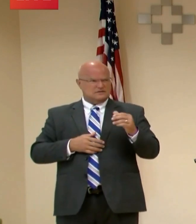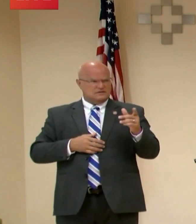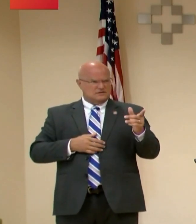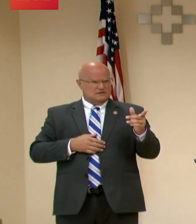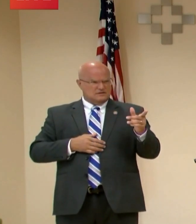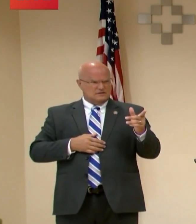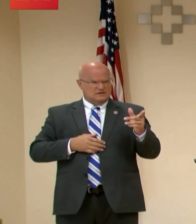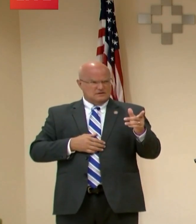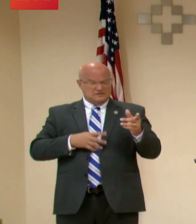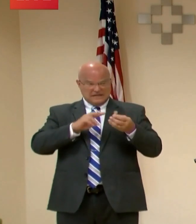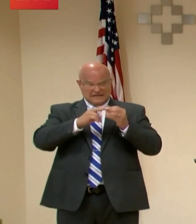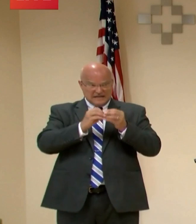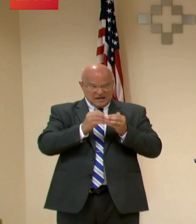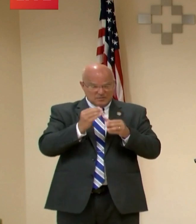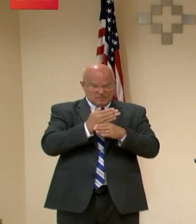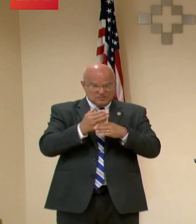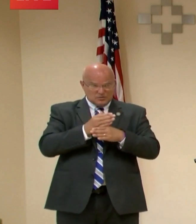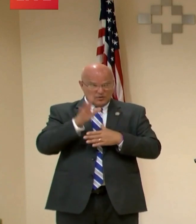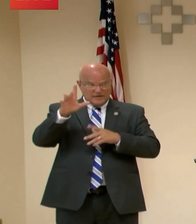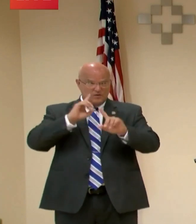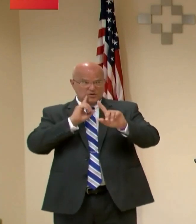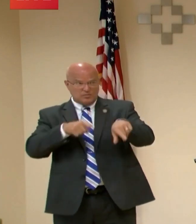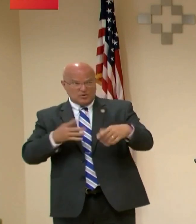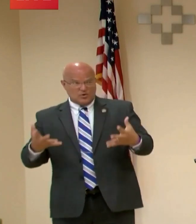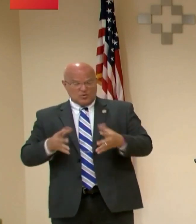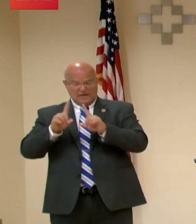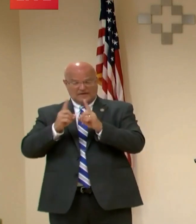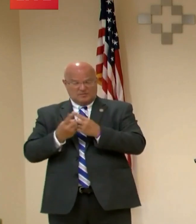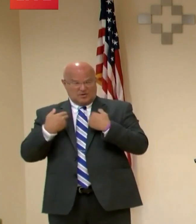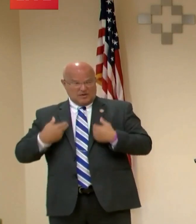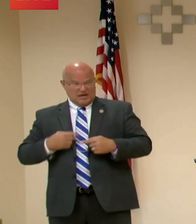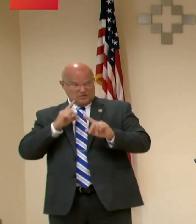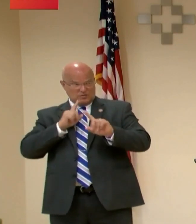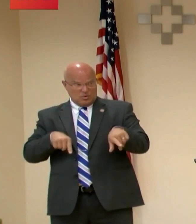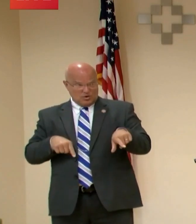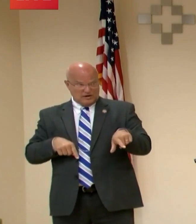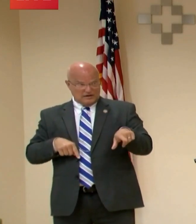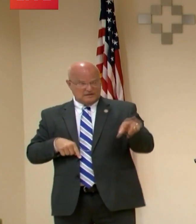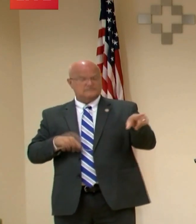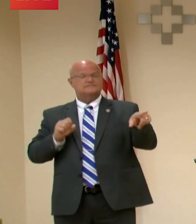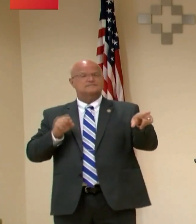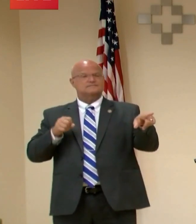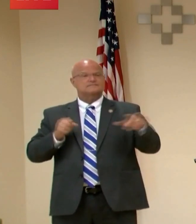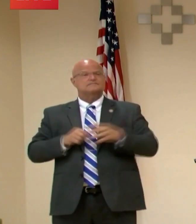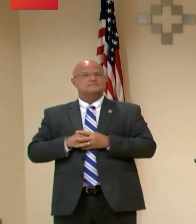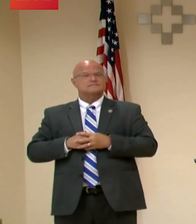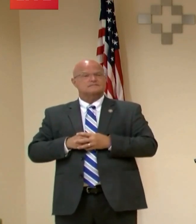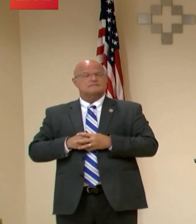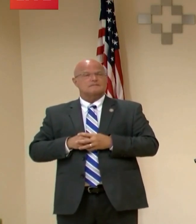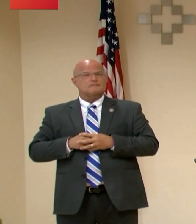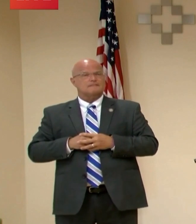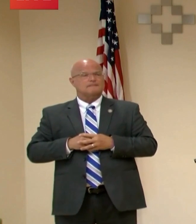there's a discrepancy in the numbers between what they're reporting and what the Department of Health is reporting? Yes, sir.